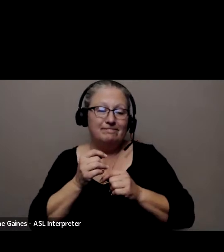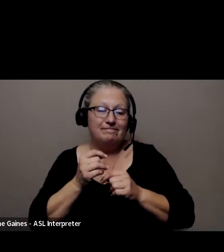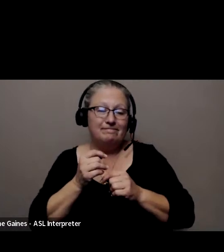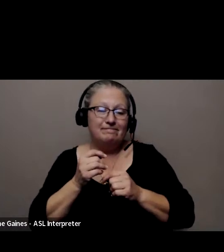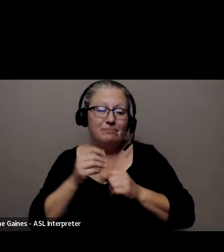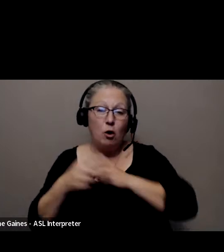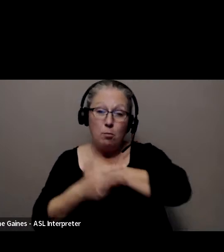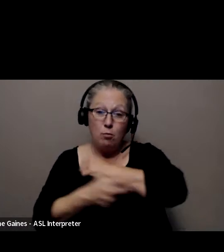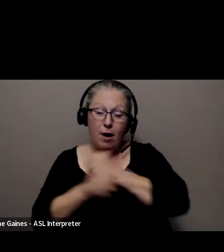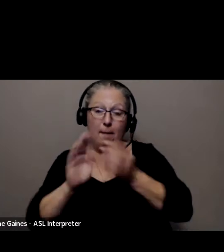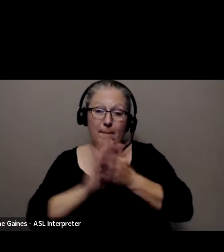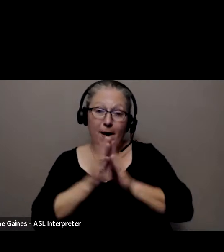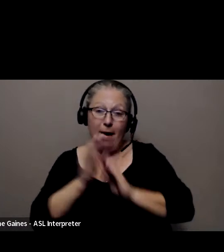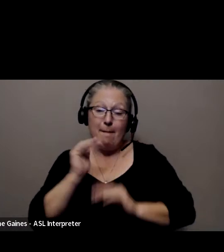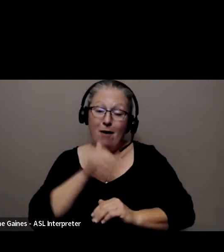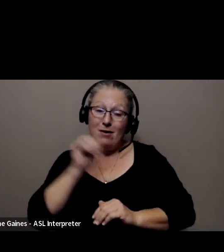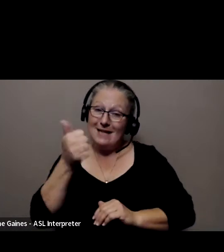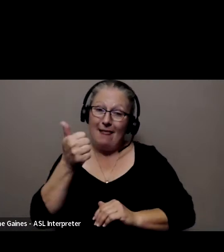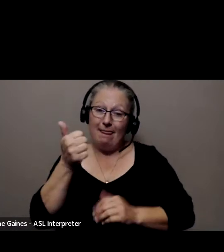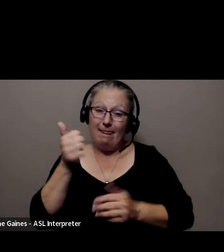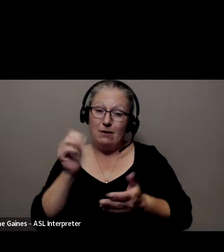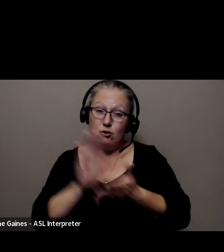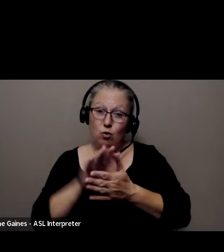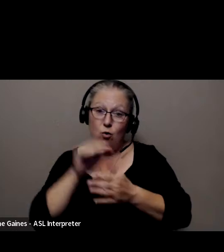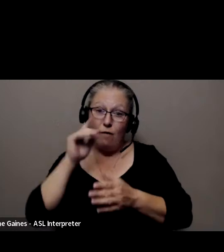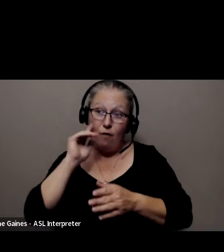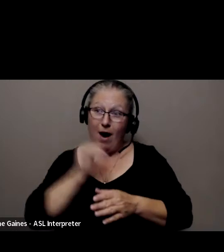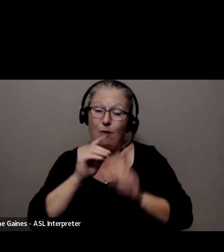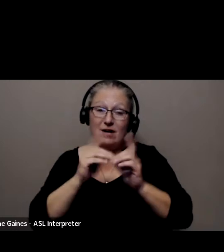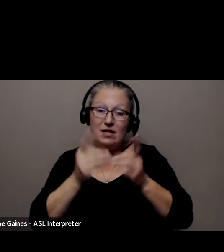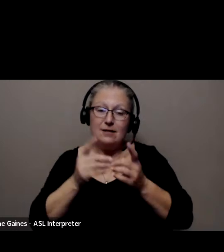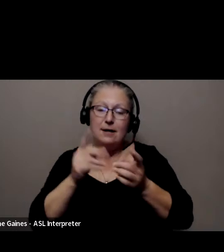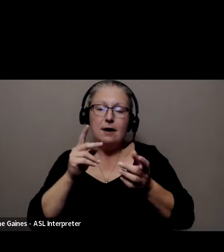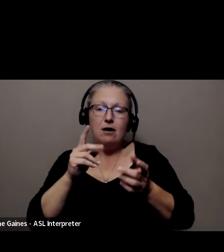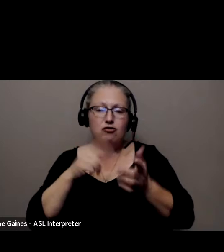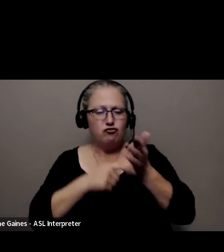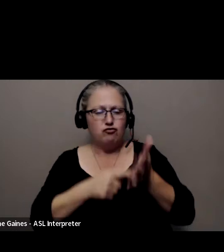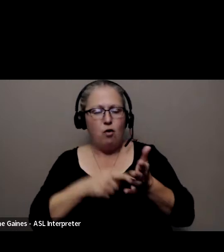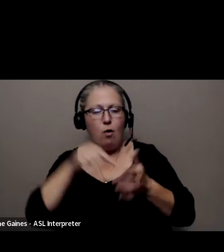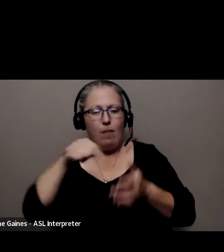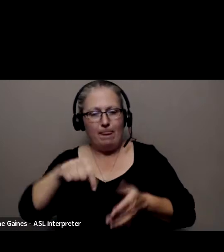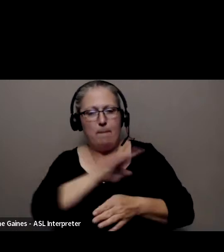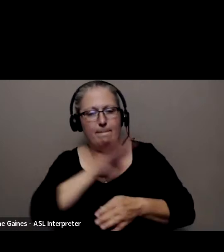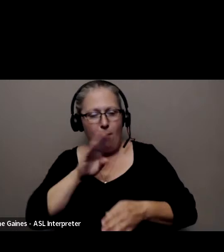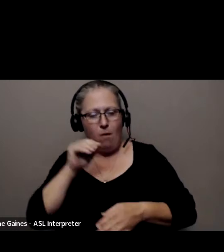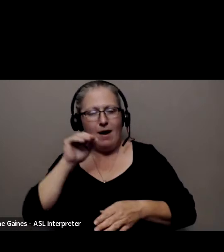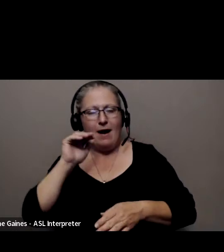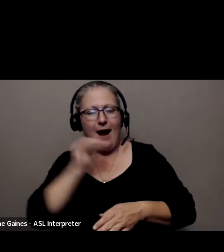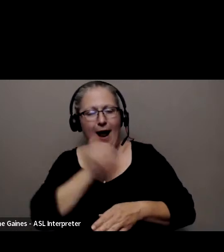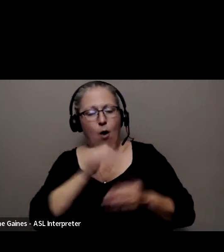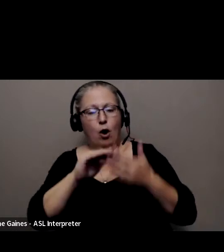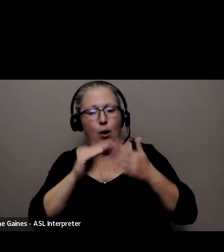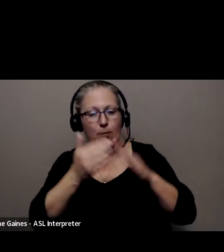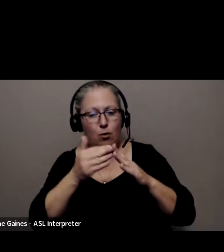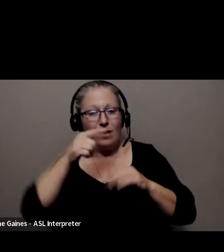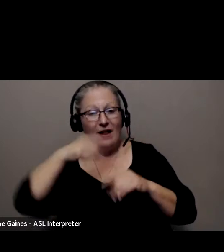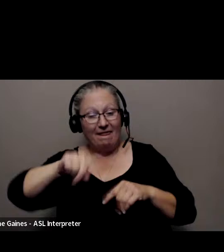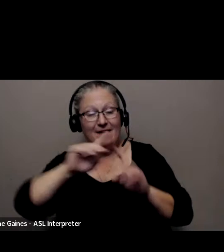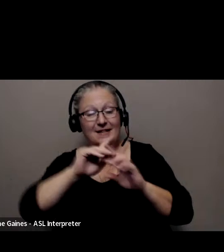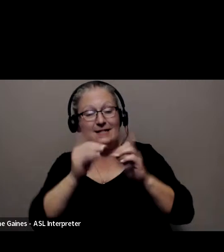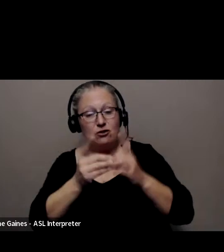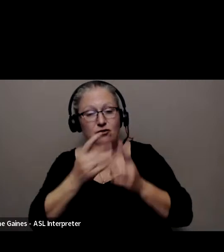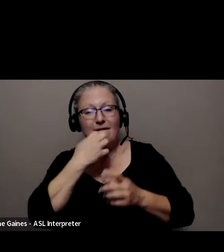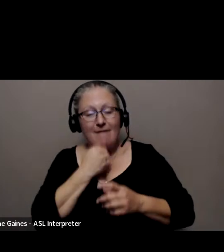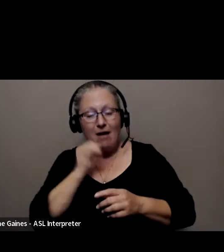Having Bridge be our 10th school in the district says something about how this board and how this community, how this district values